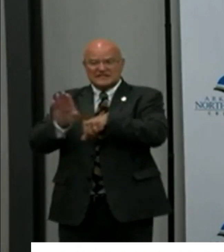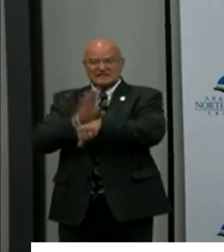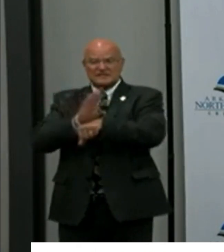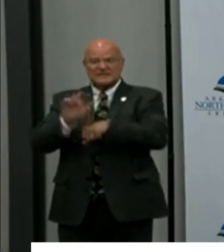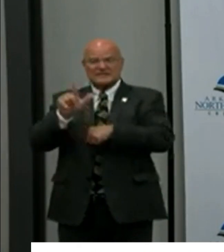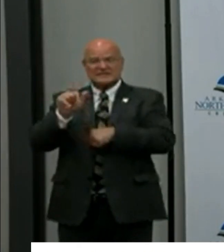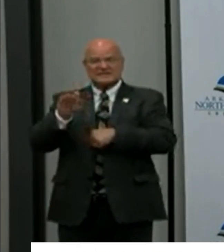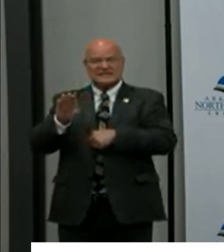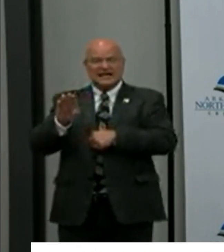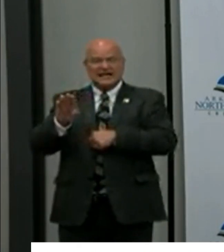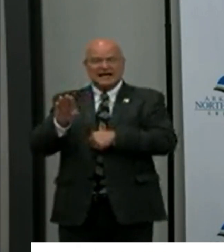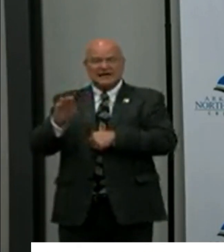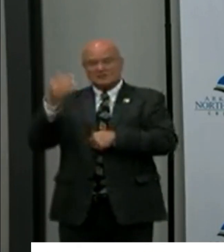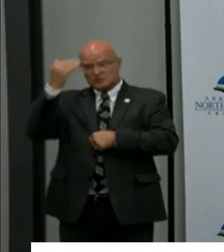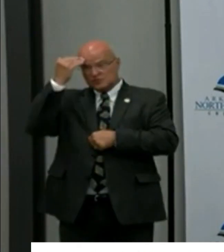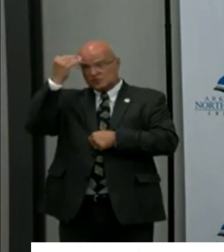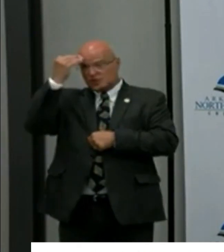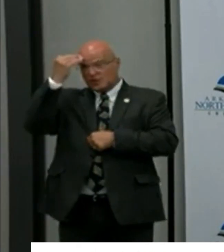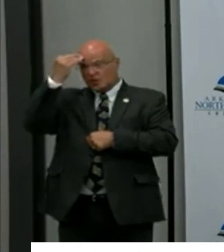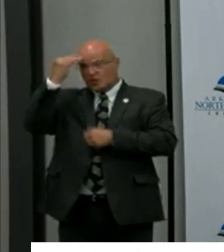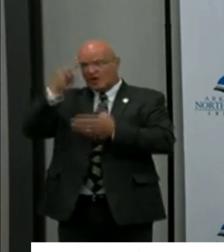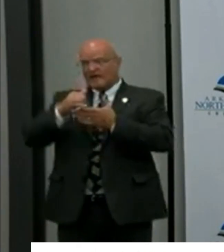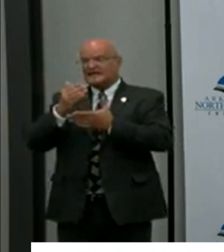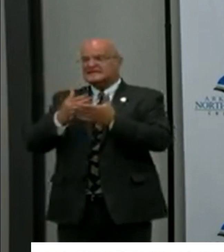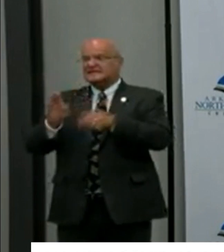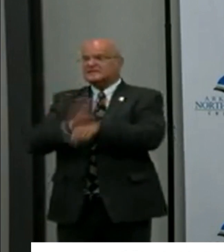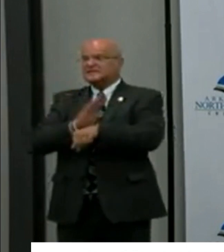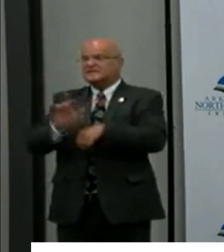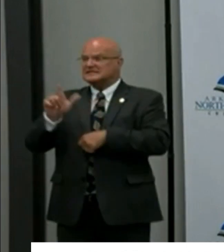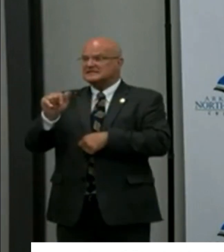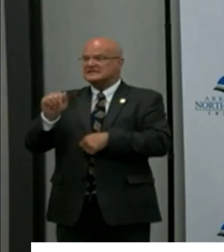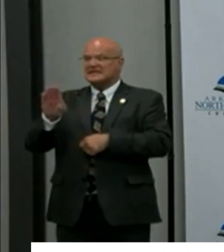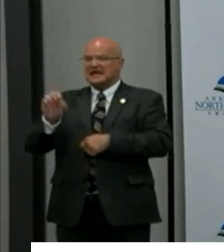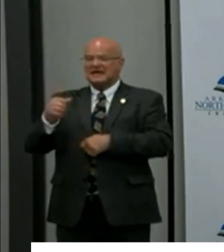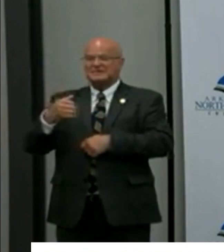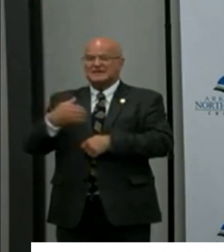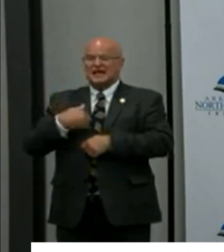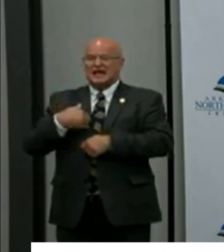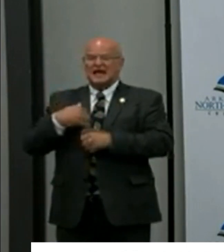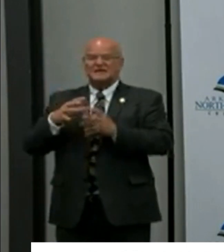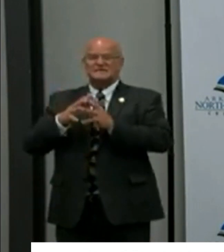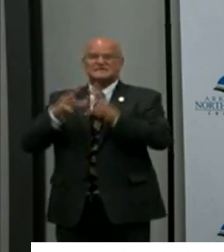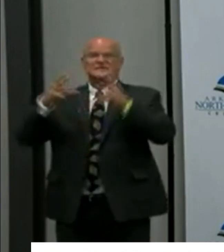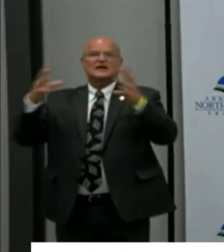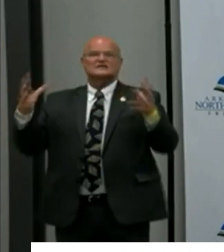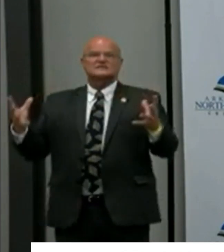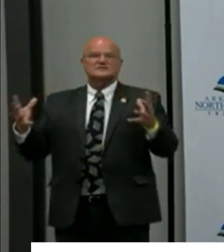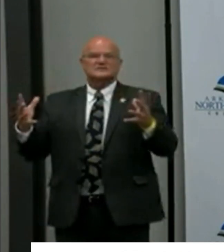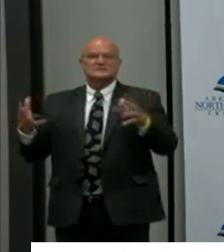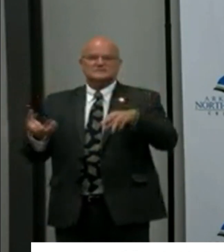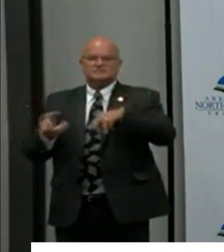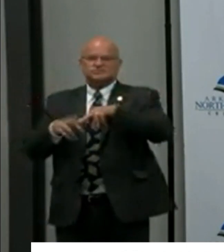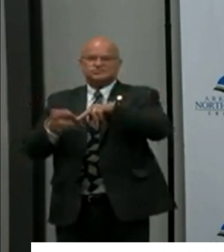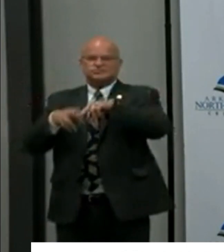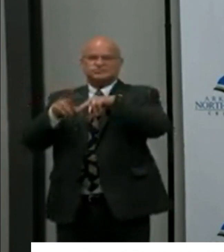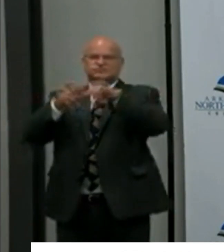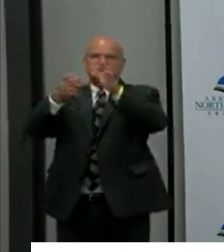commercial lab, and many of you are aware that some of the commercial labs have had such